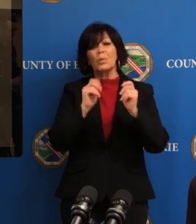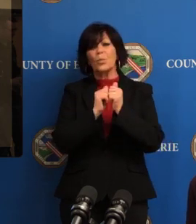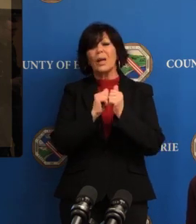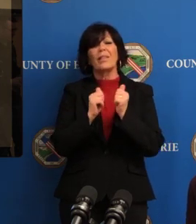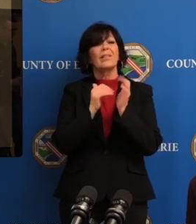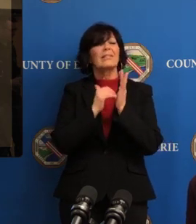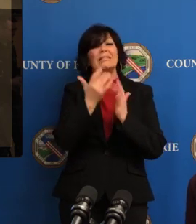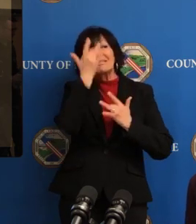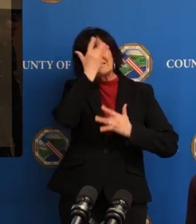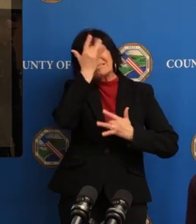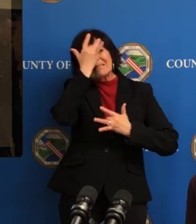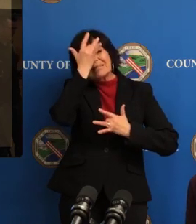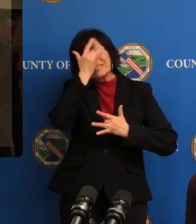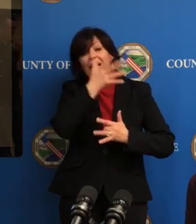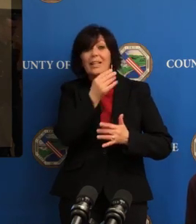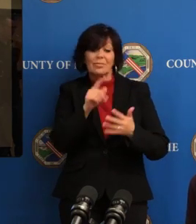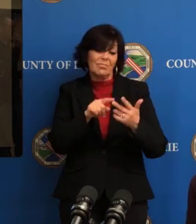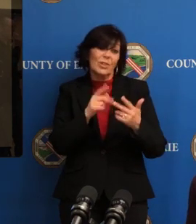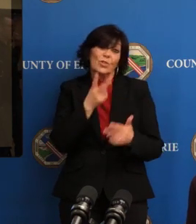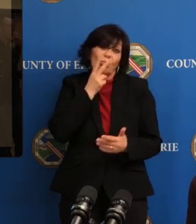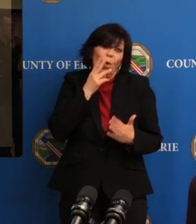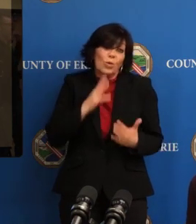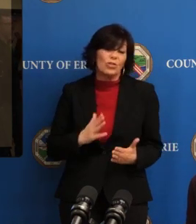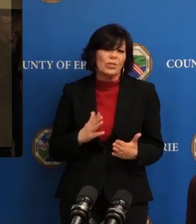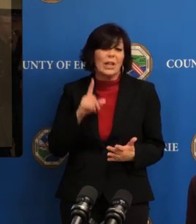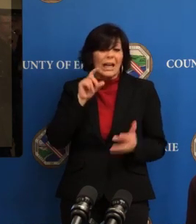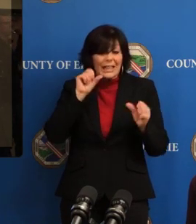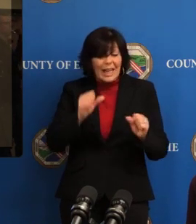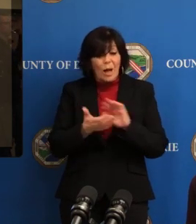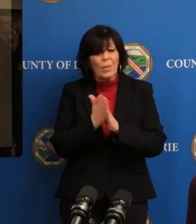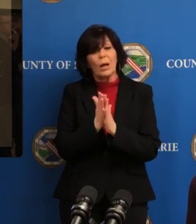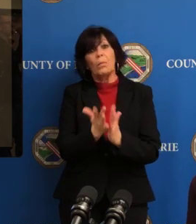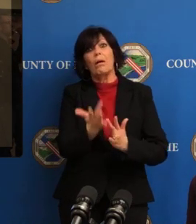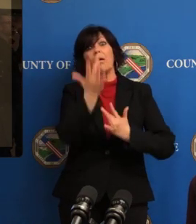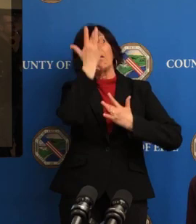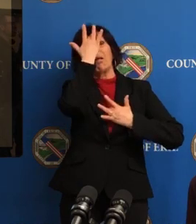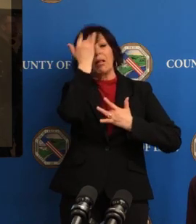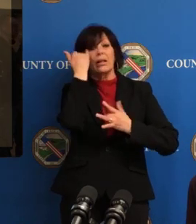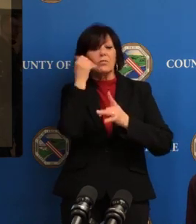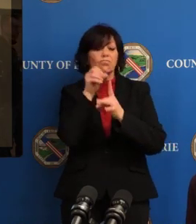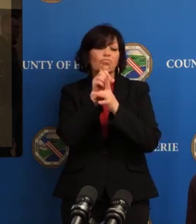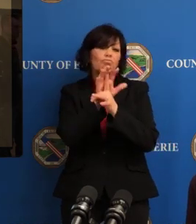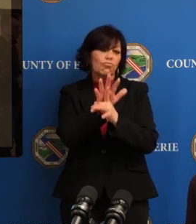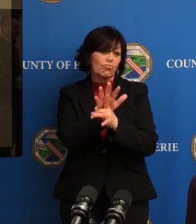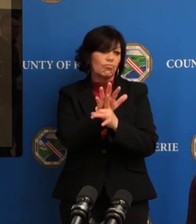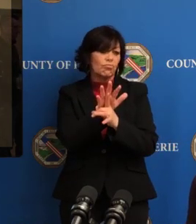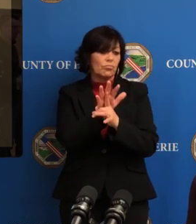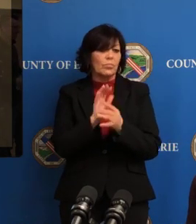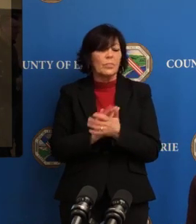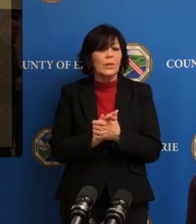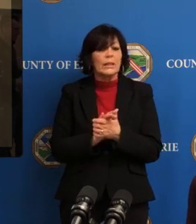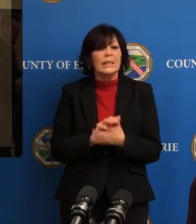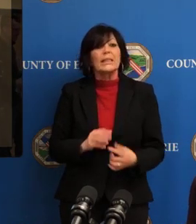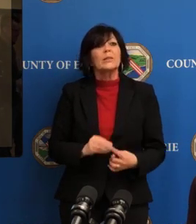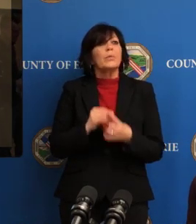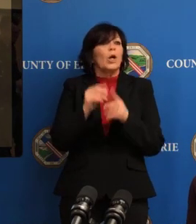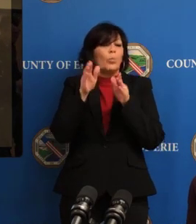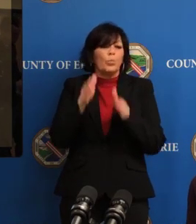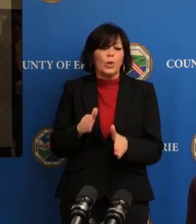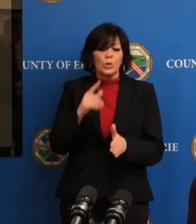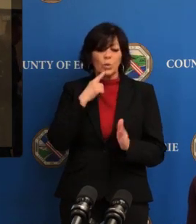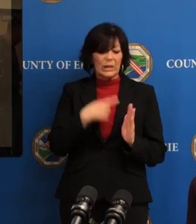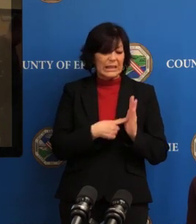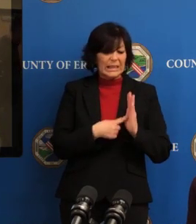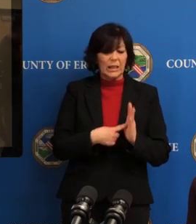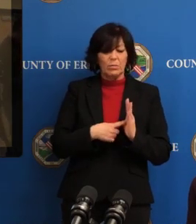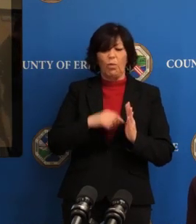chronic conditions and smokers who could become very, very ill if they're exposed. Especially to somebody who is symptomatic,